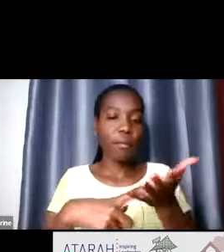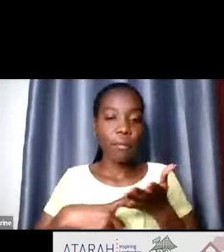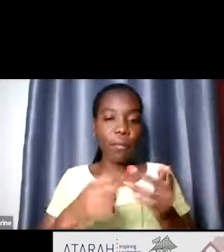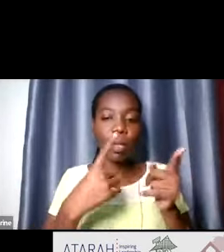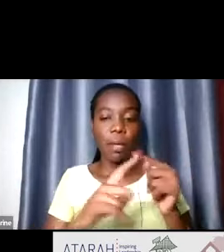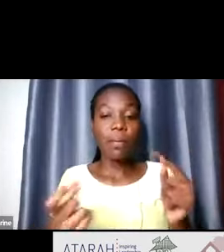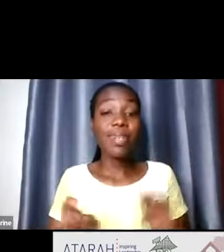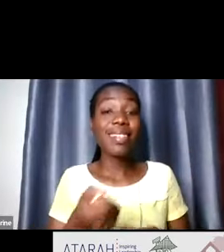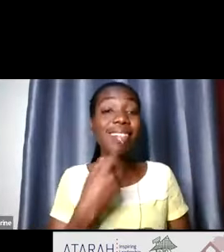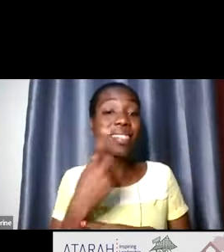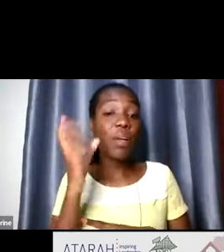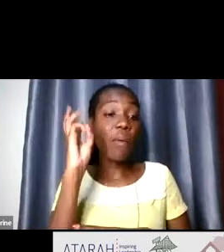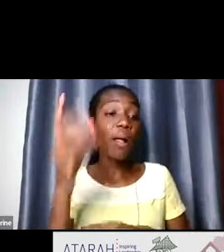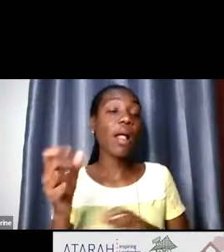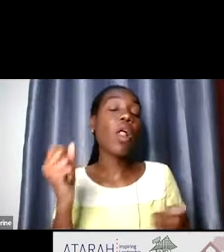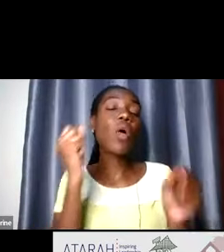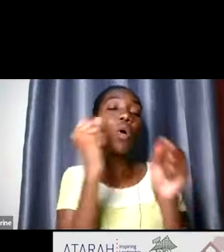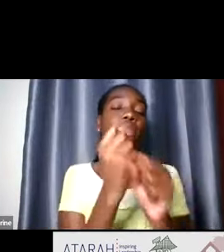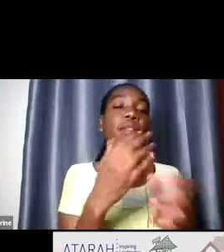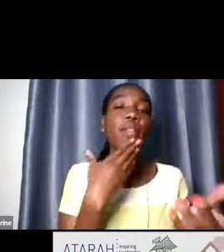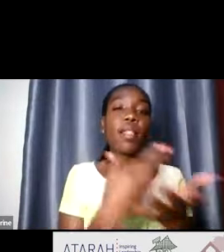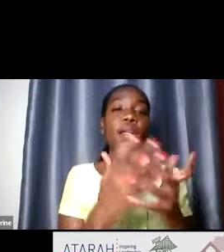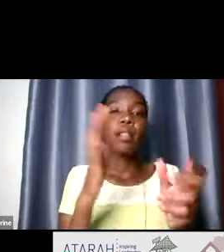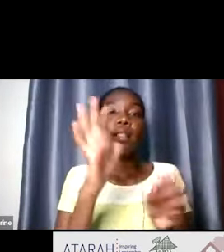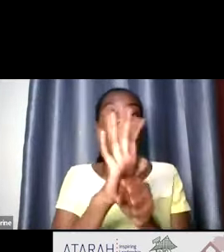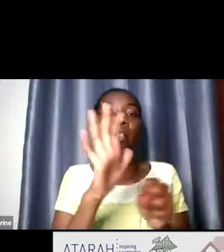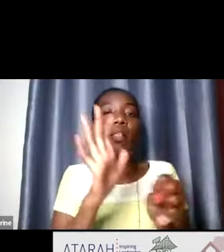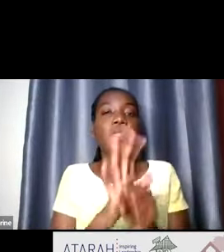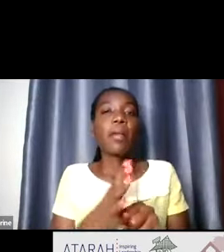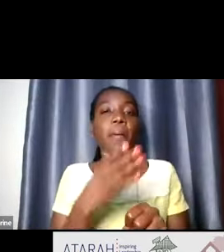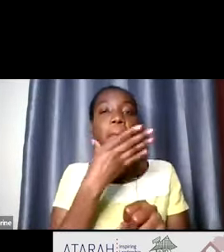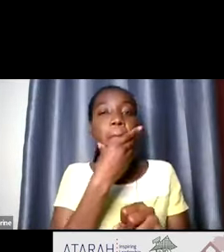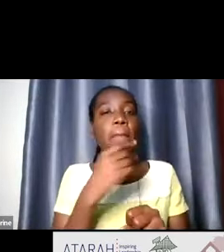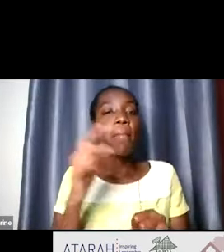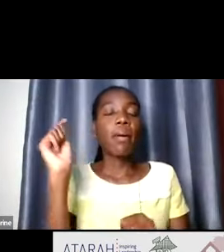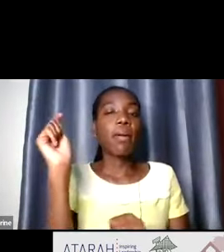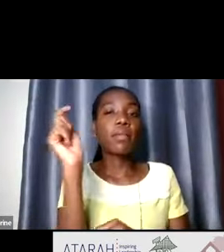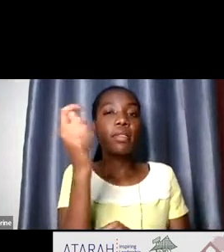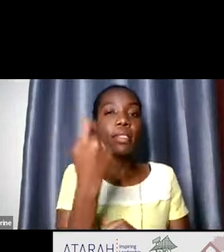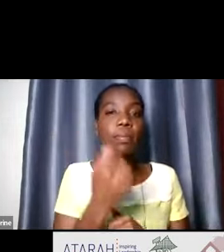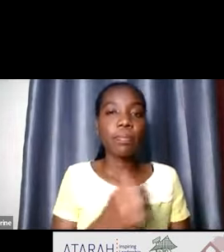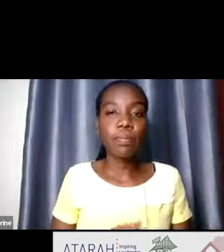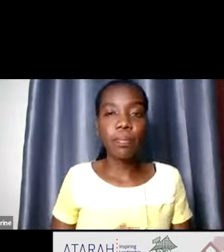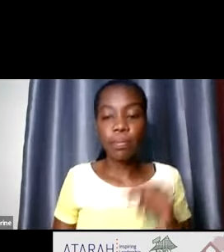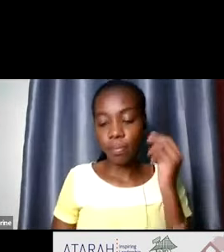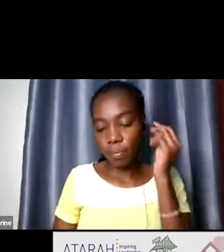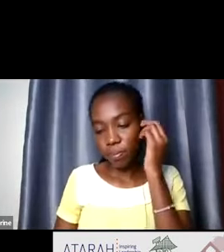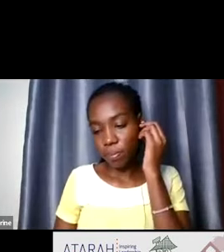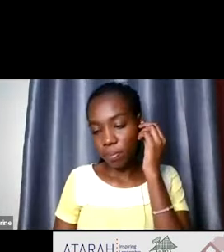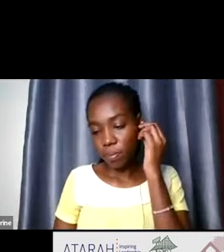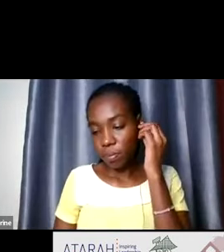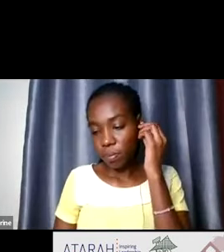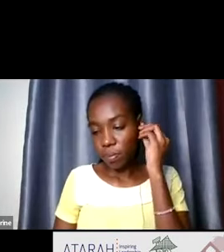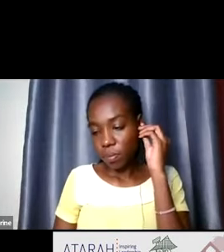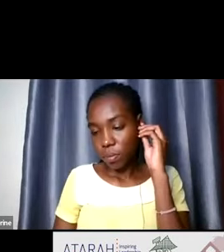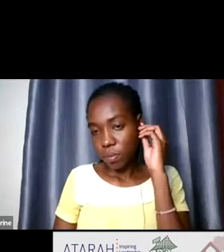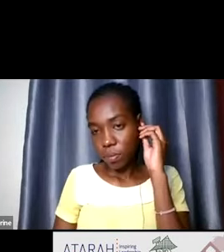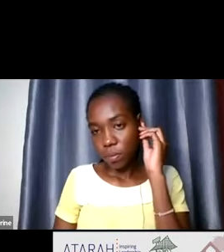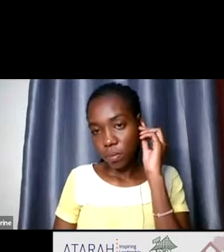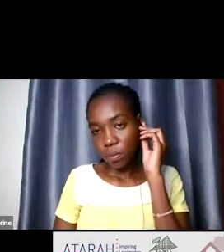substance abuse will do. Thanks a lot, Mr. President. And we have,